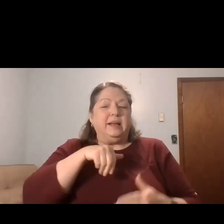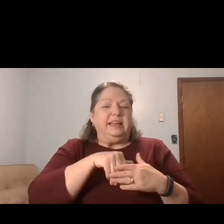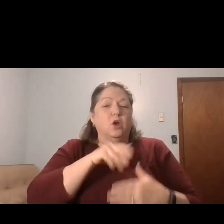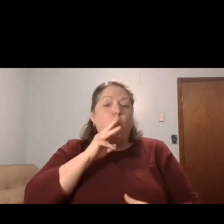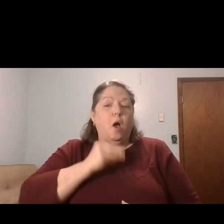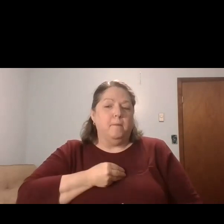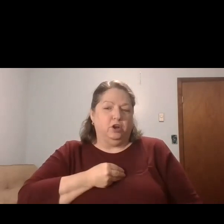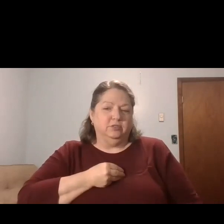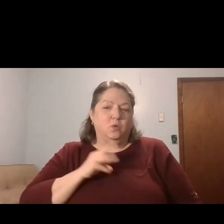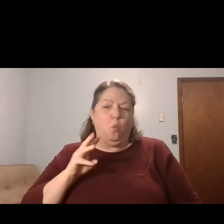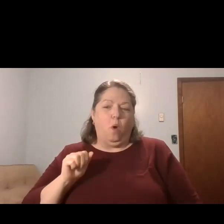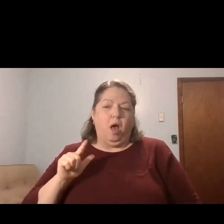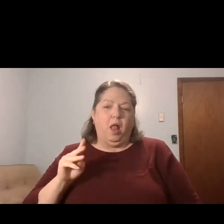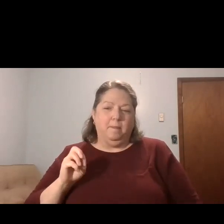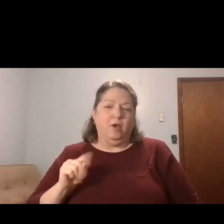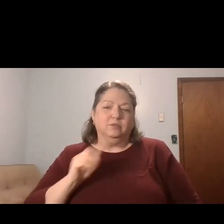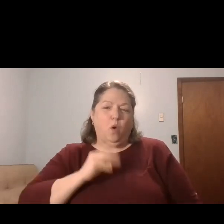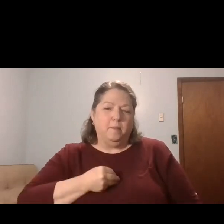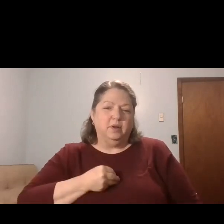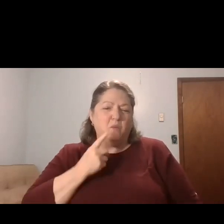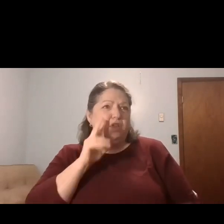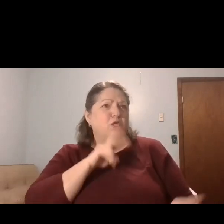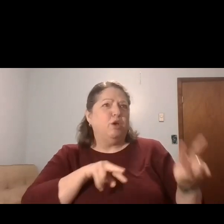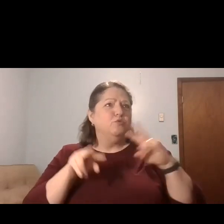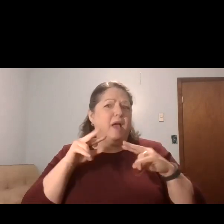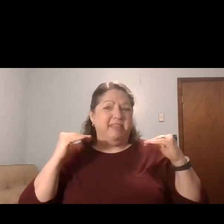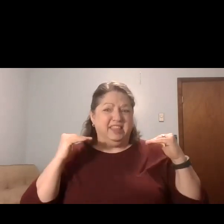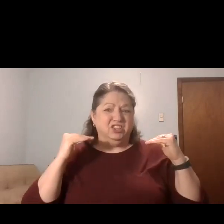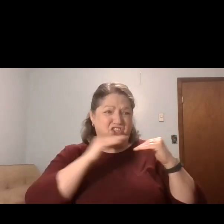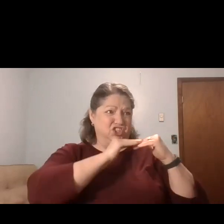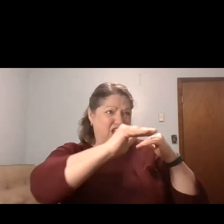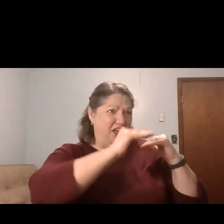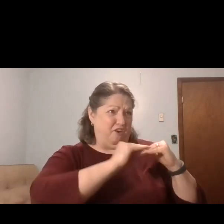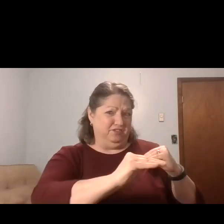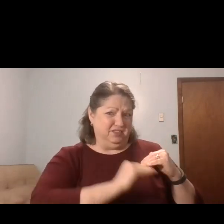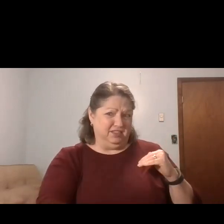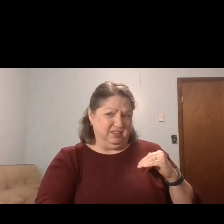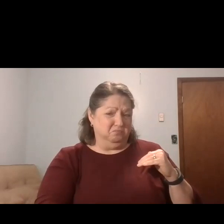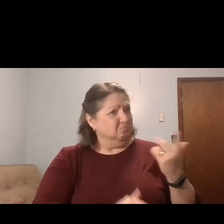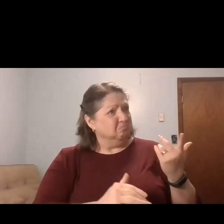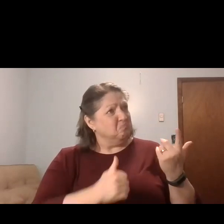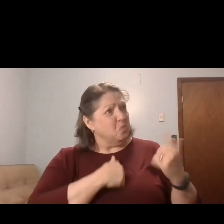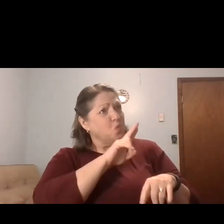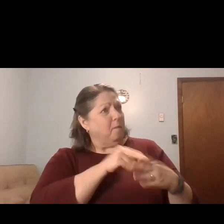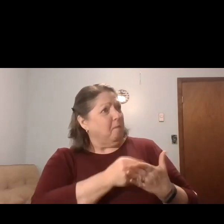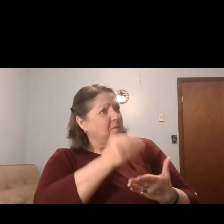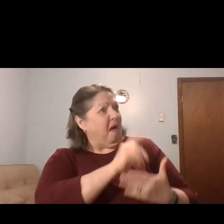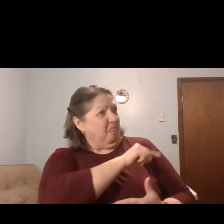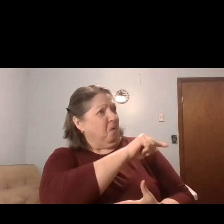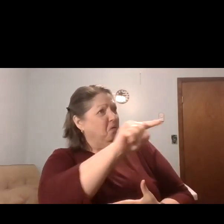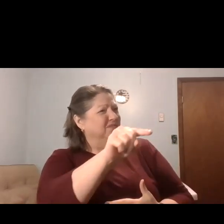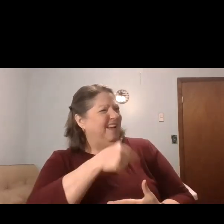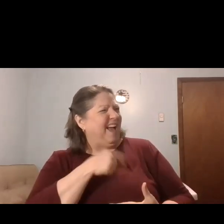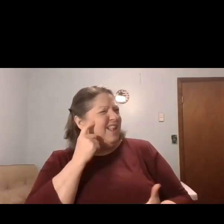was looking around at the shelves in the areas where the products that we mostly purchase on a normal basis are. And I noticed